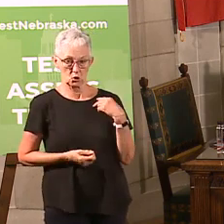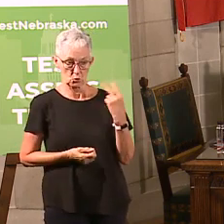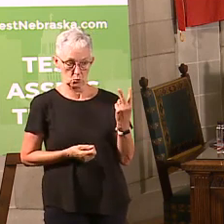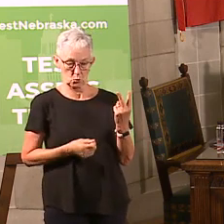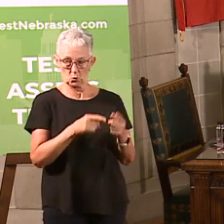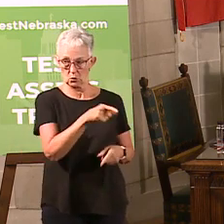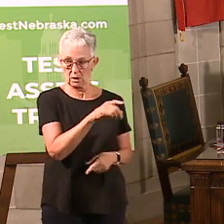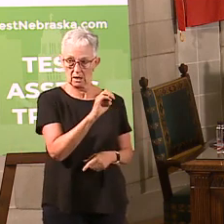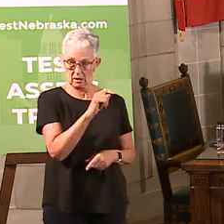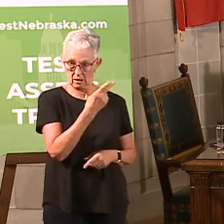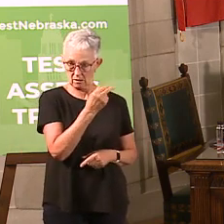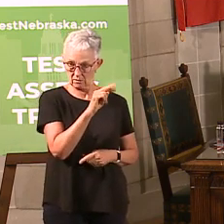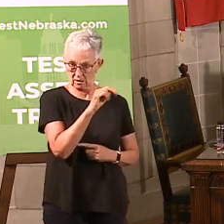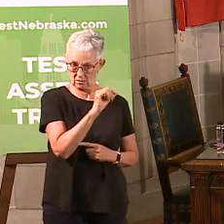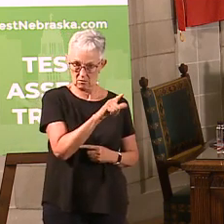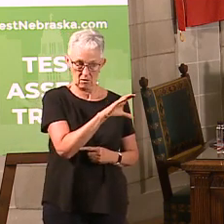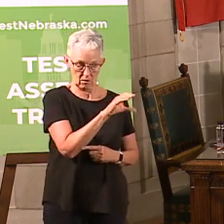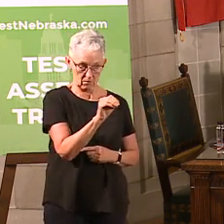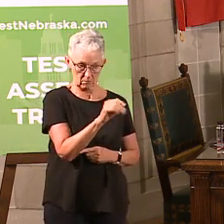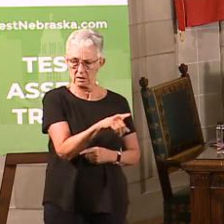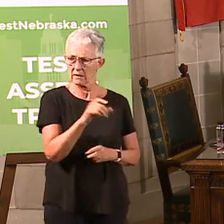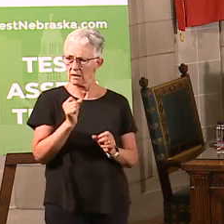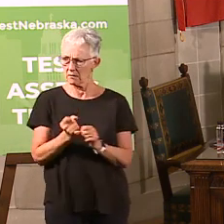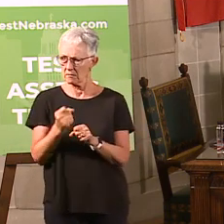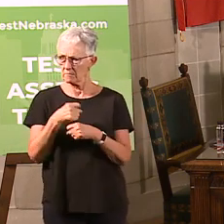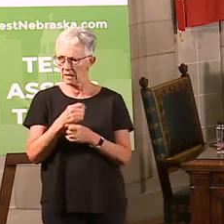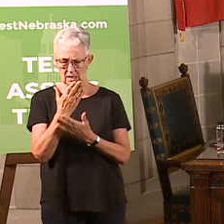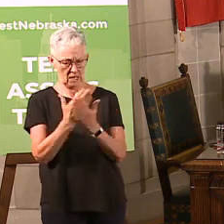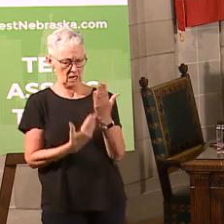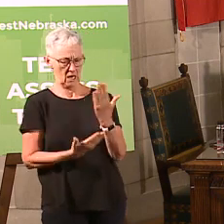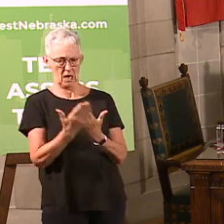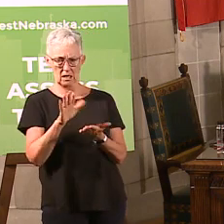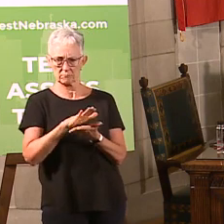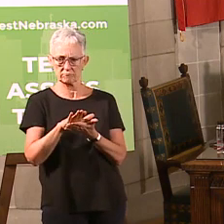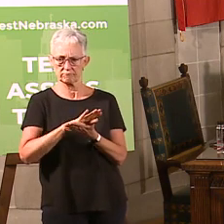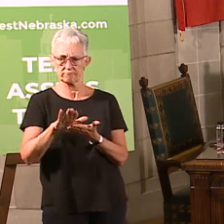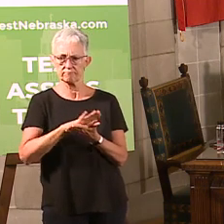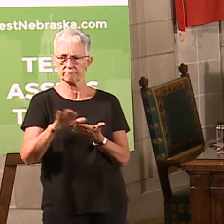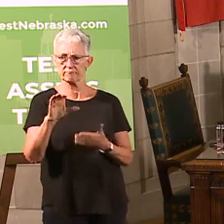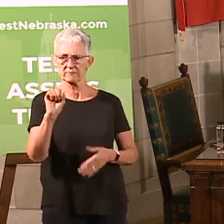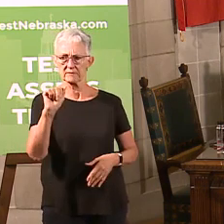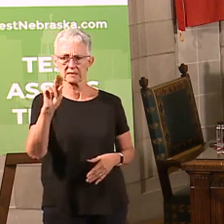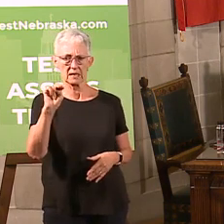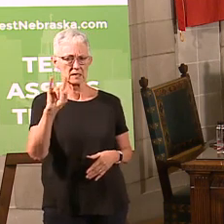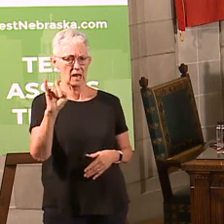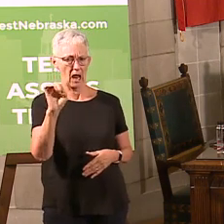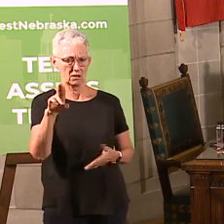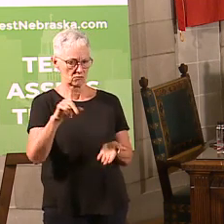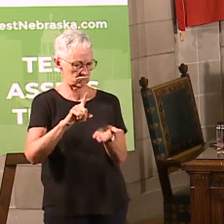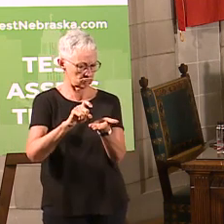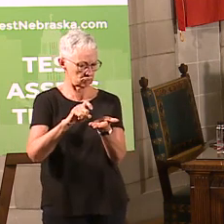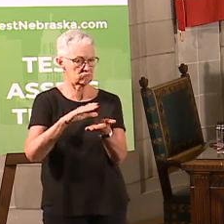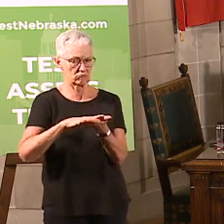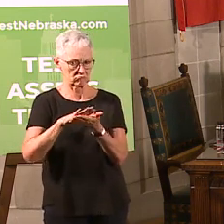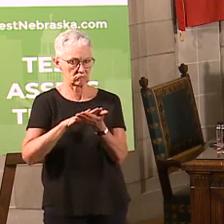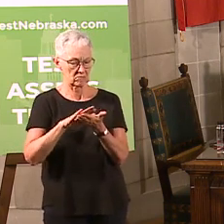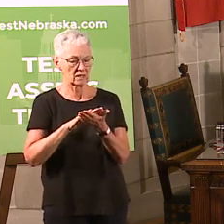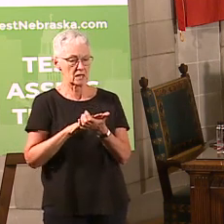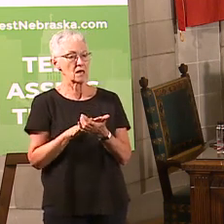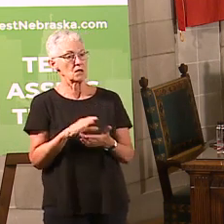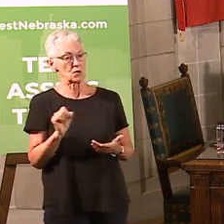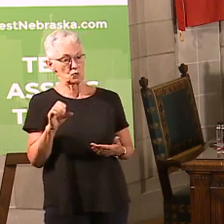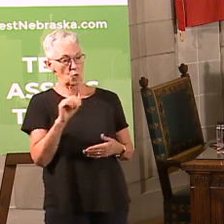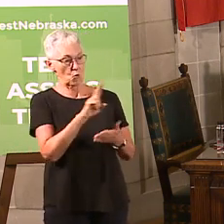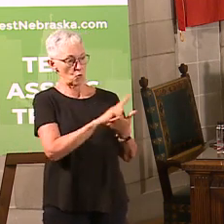pitched in to be able to create hand sanitizer. This is something that has been in short supply since the pandemic started. And so the University of Nebraska and the